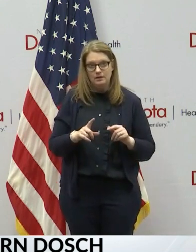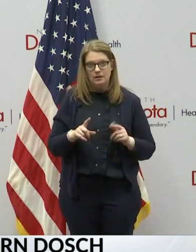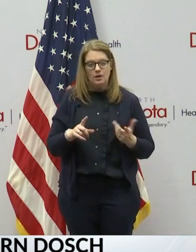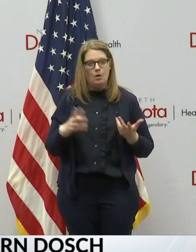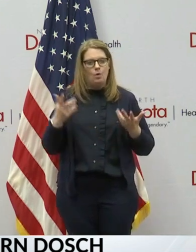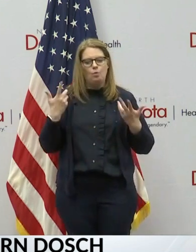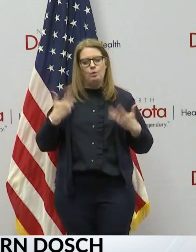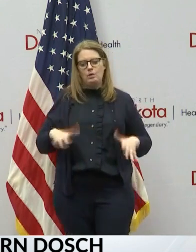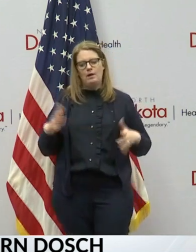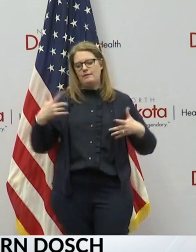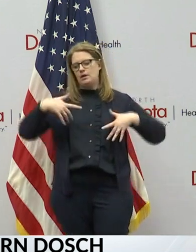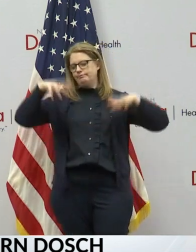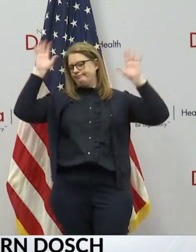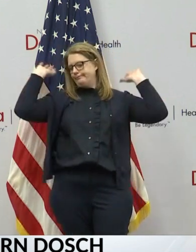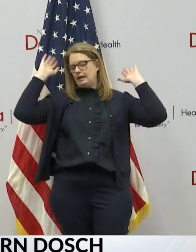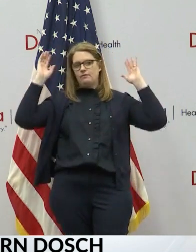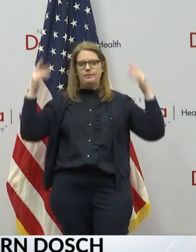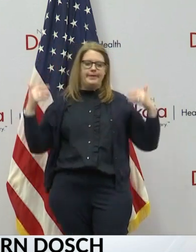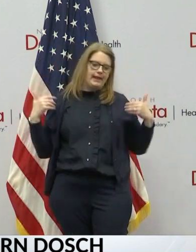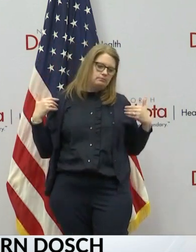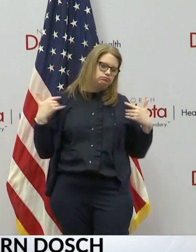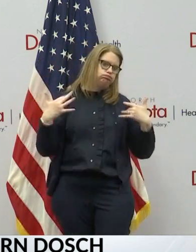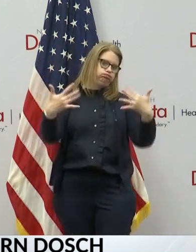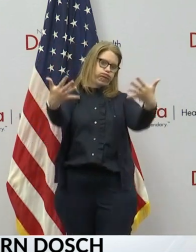our hands up and just let